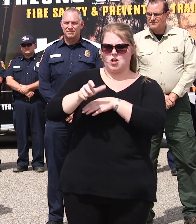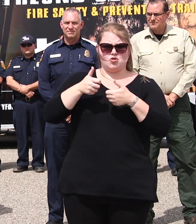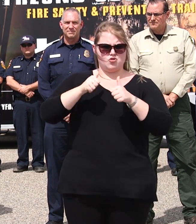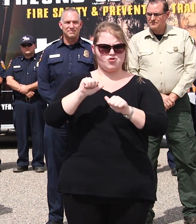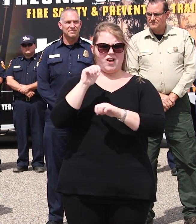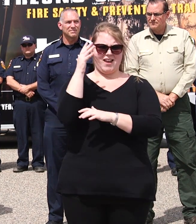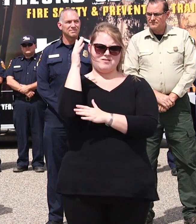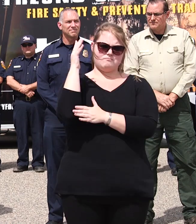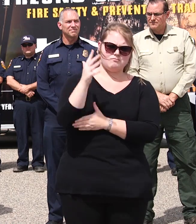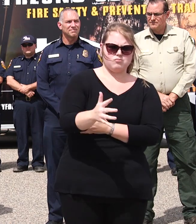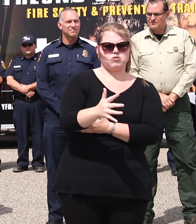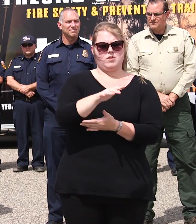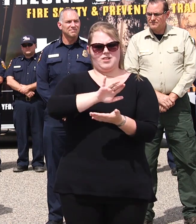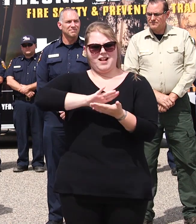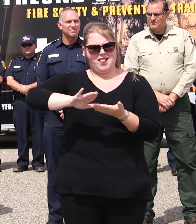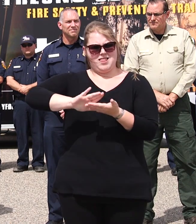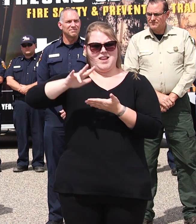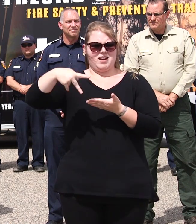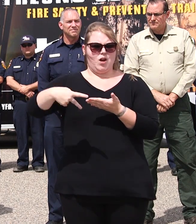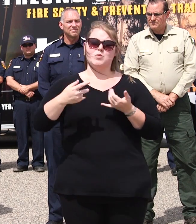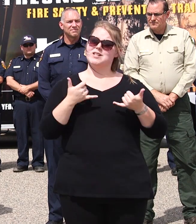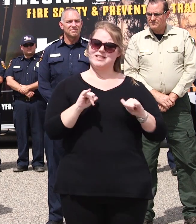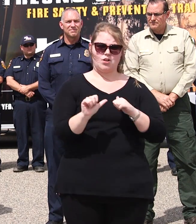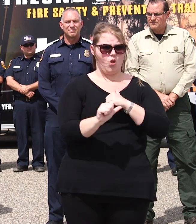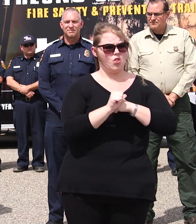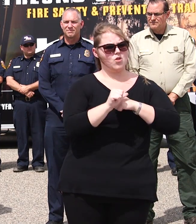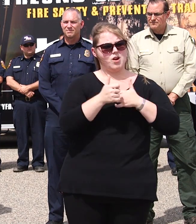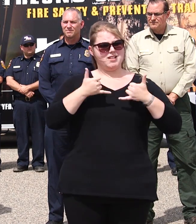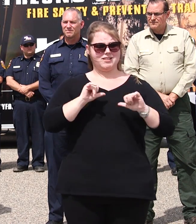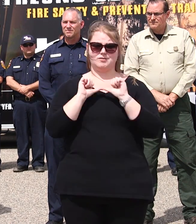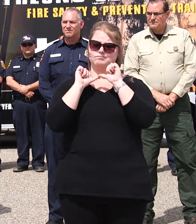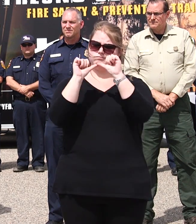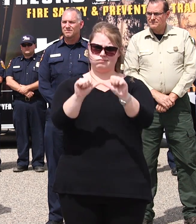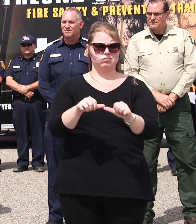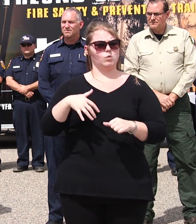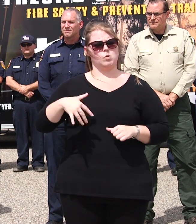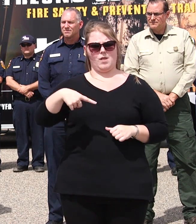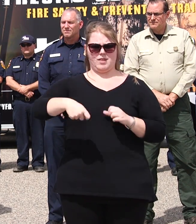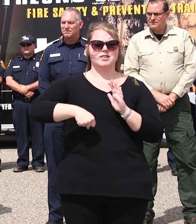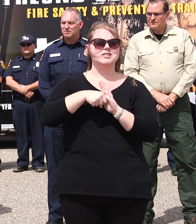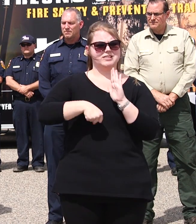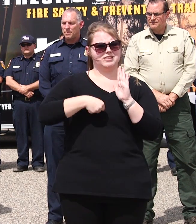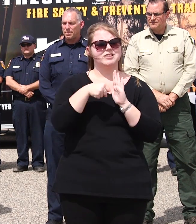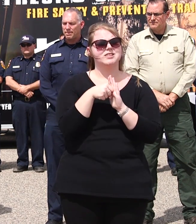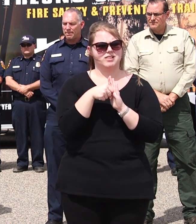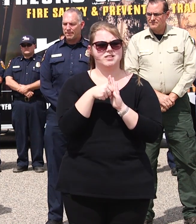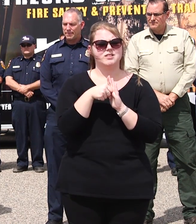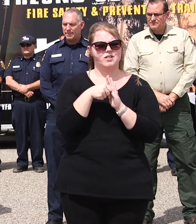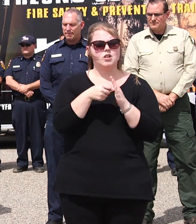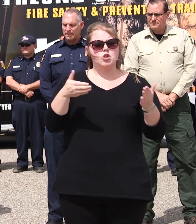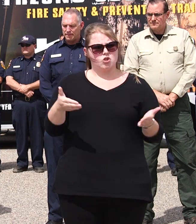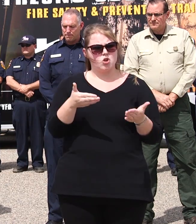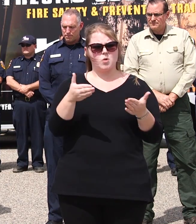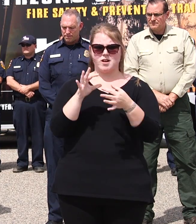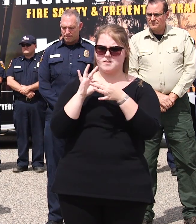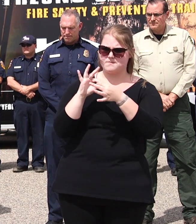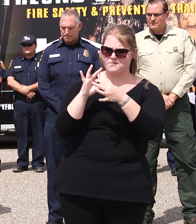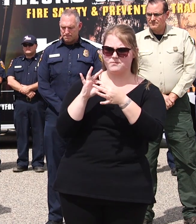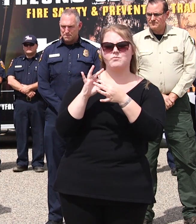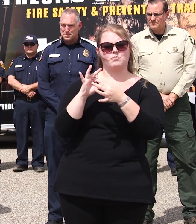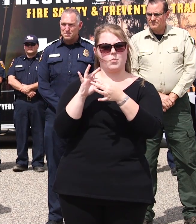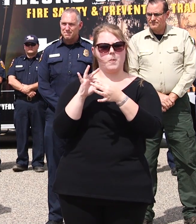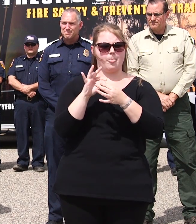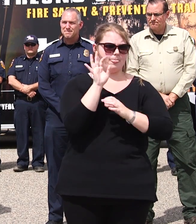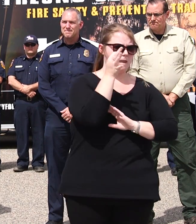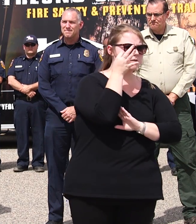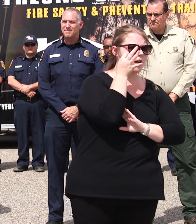and dying trees. It's still a threat, and it still continues to be a threat this season. And so we're here cooperatively, both the